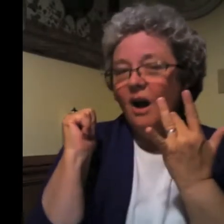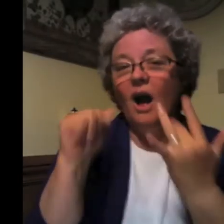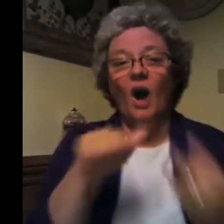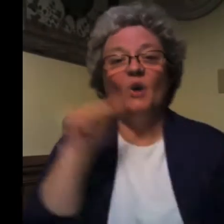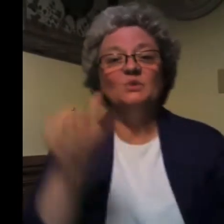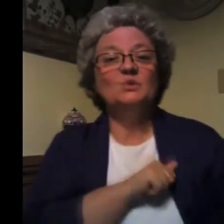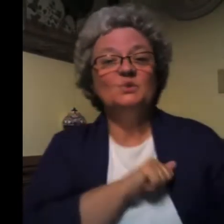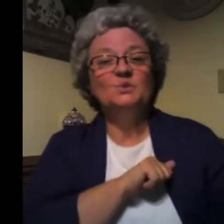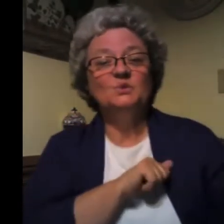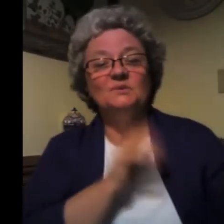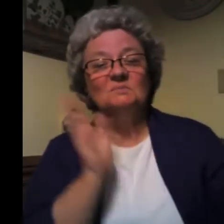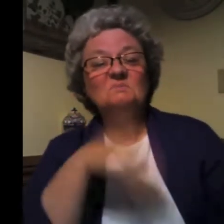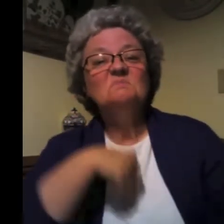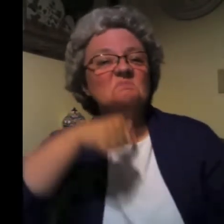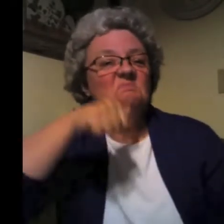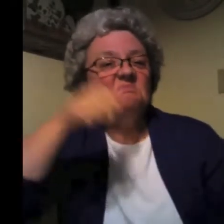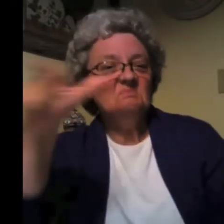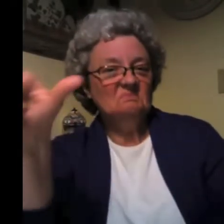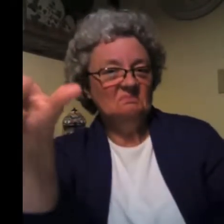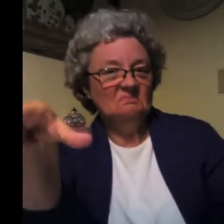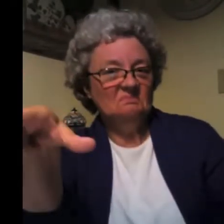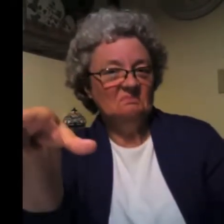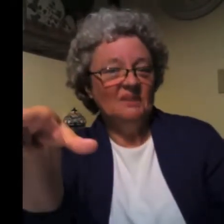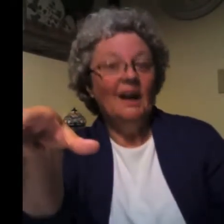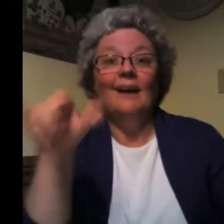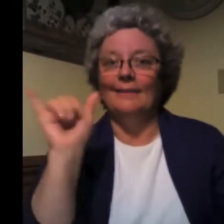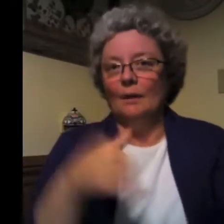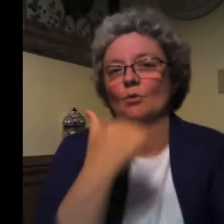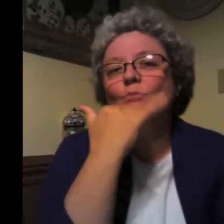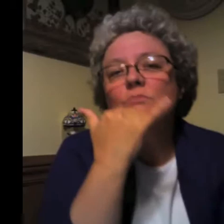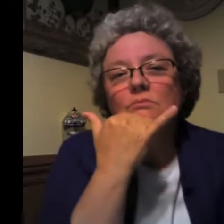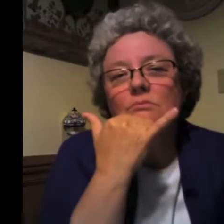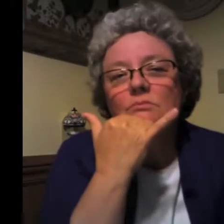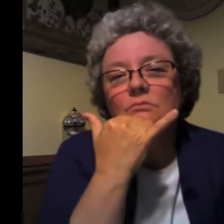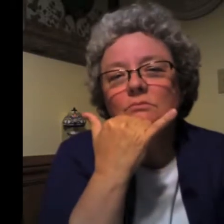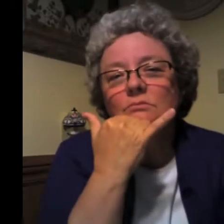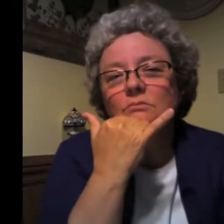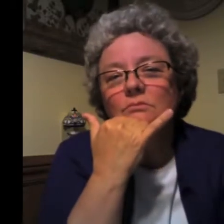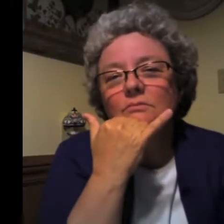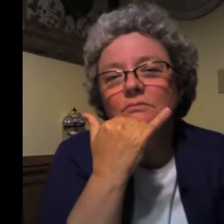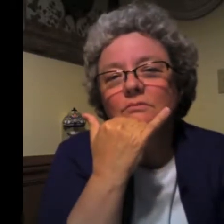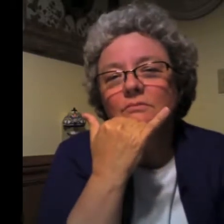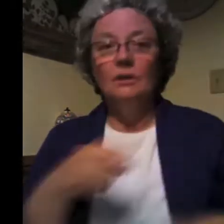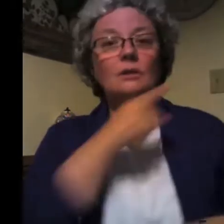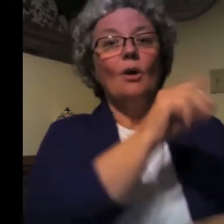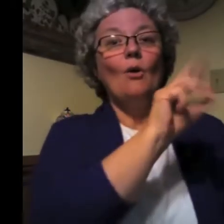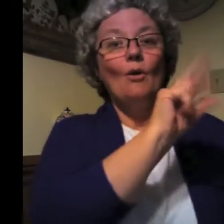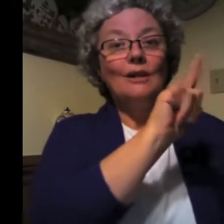if they refuse to learn sign language, that's a bad attitude, and that's oralism.